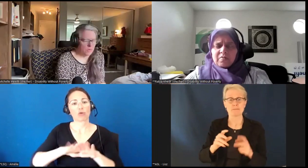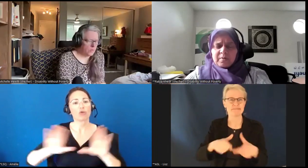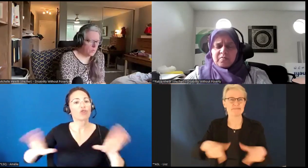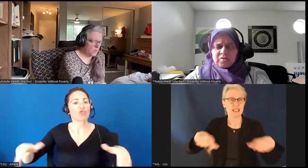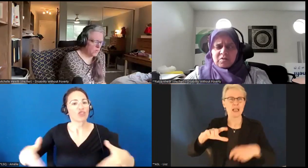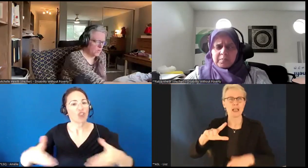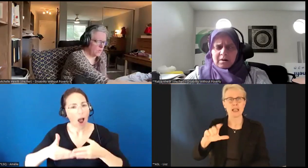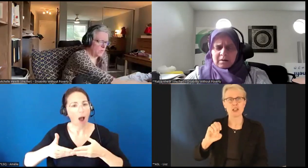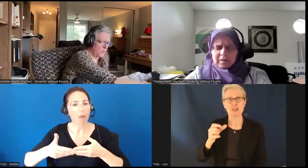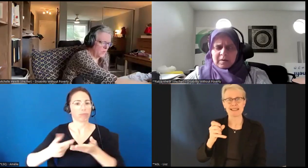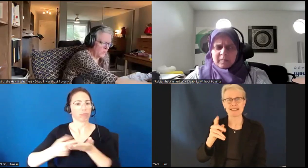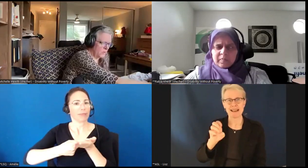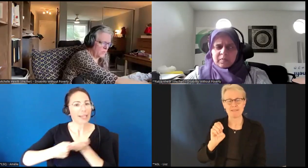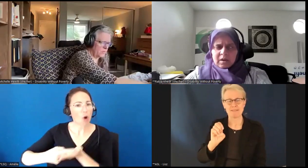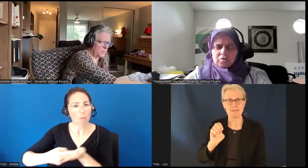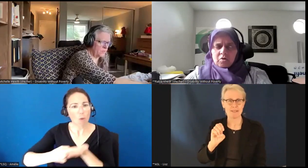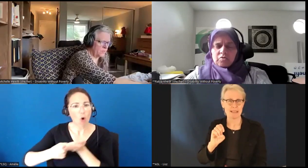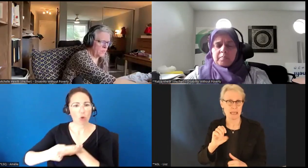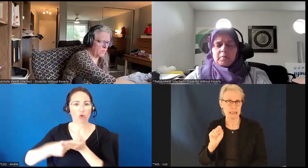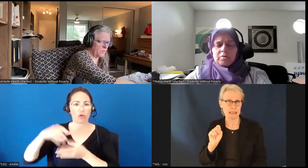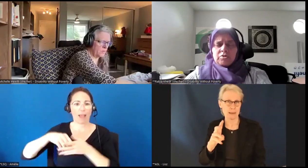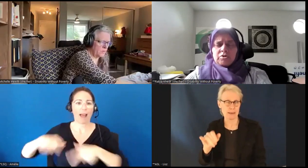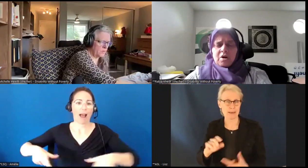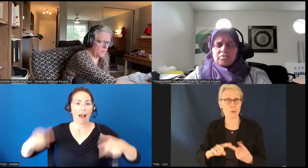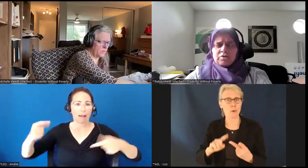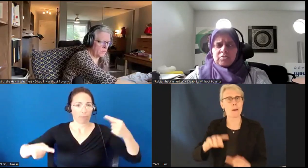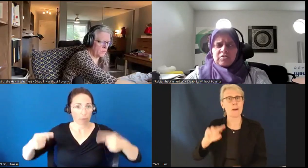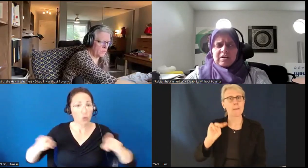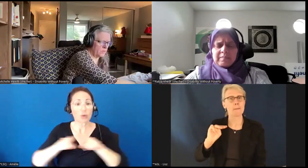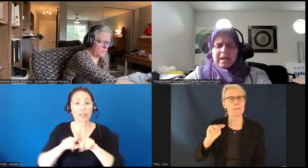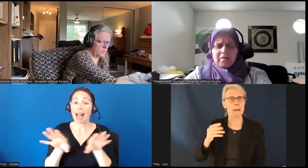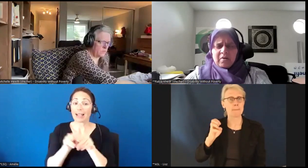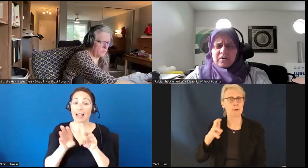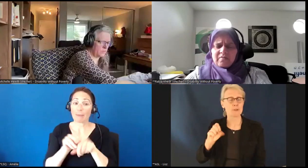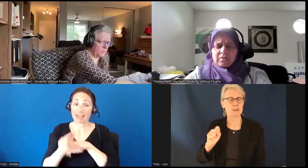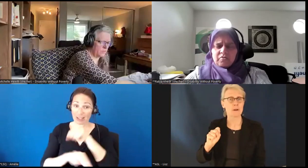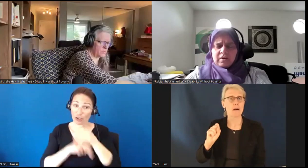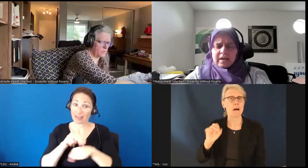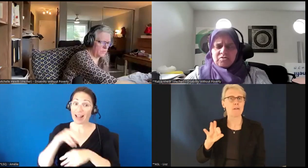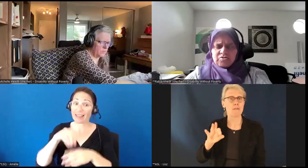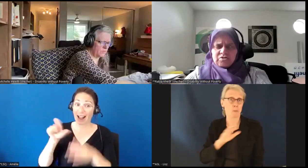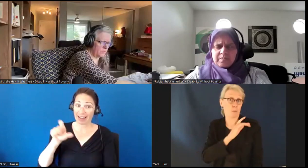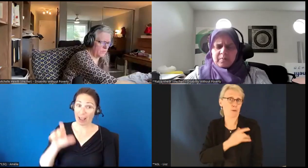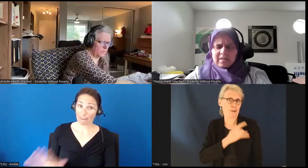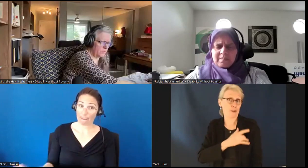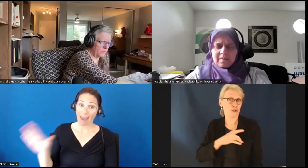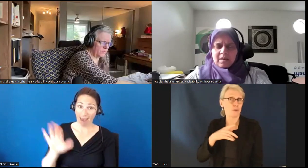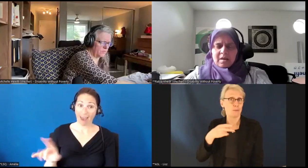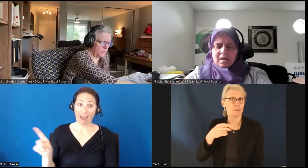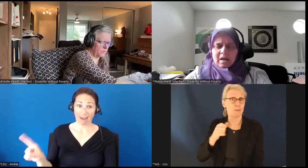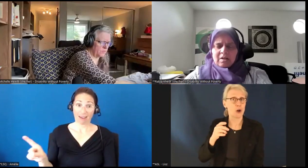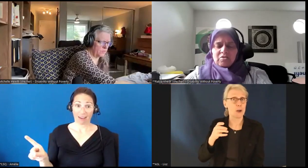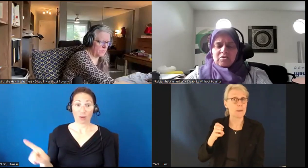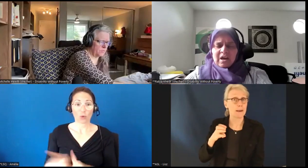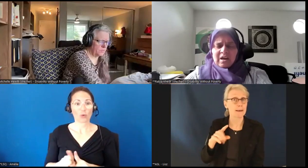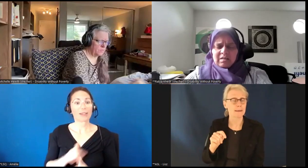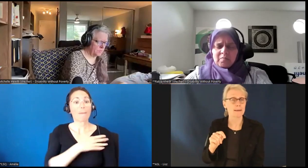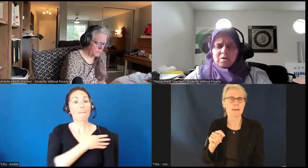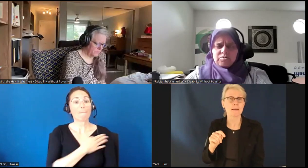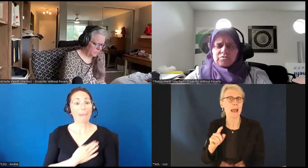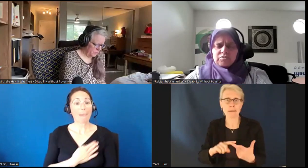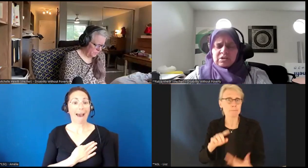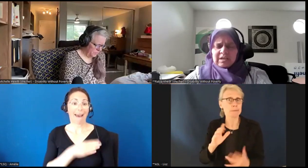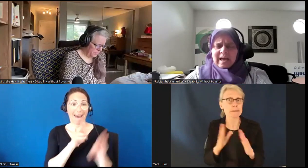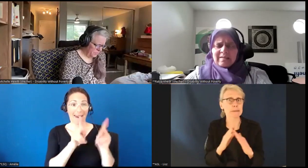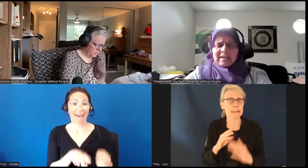members of provincial parliament. It's also important to talk to your city mayor if you have a good relationship with them, and tell them